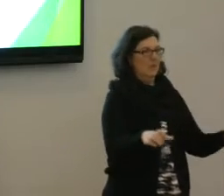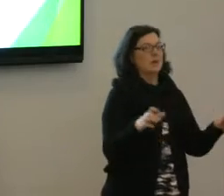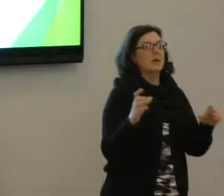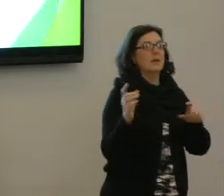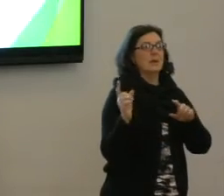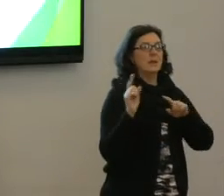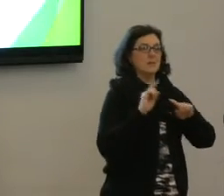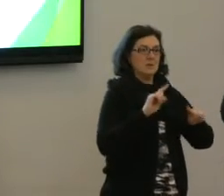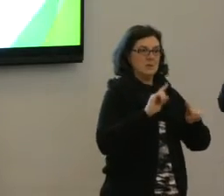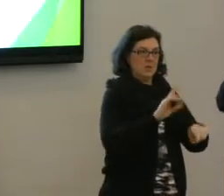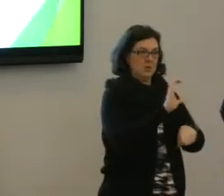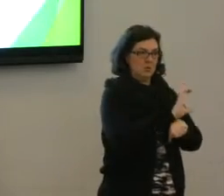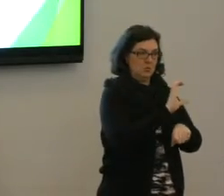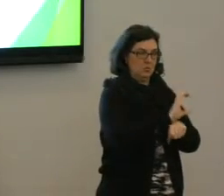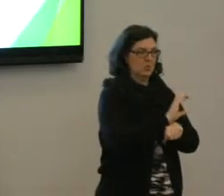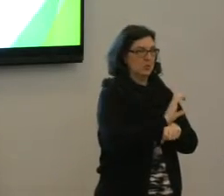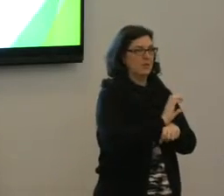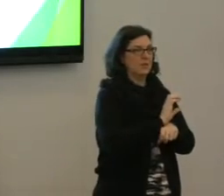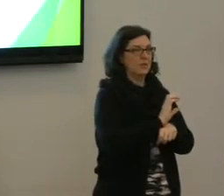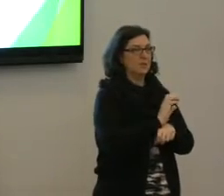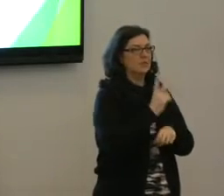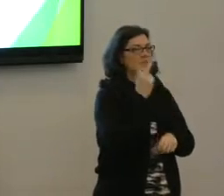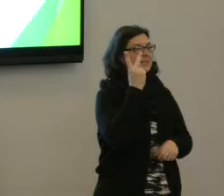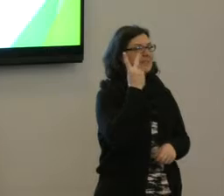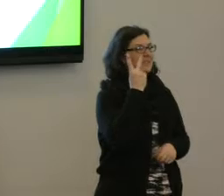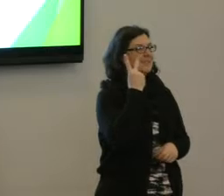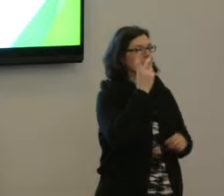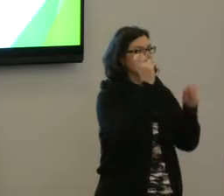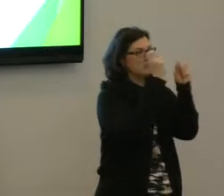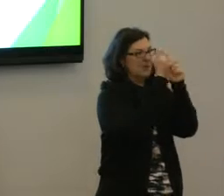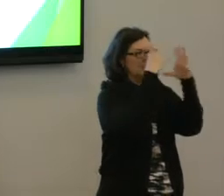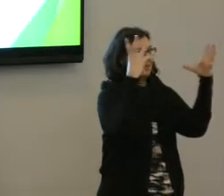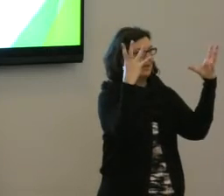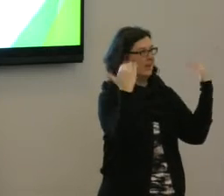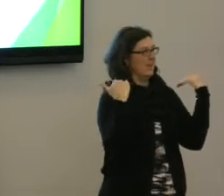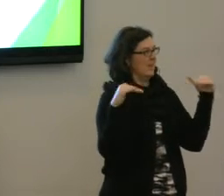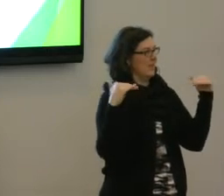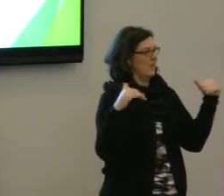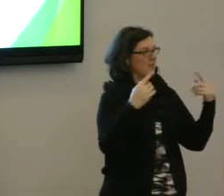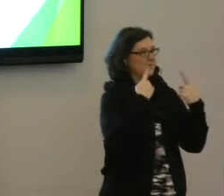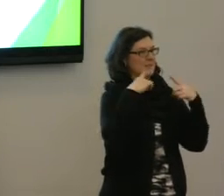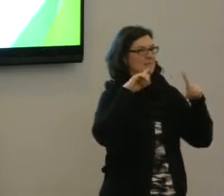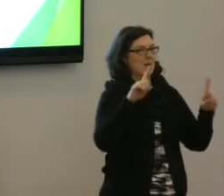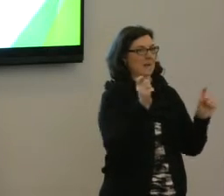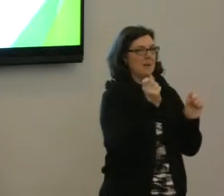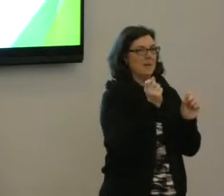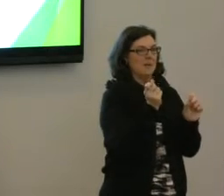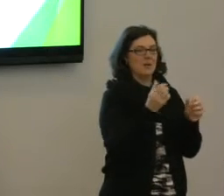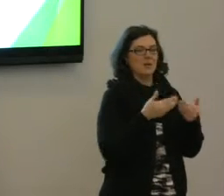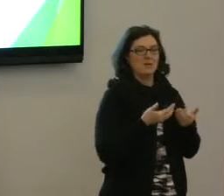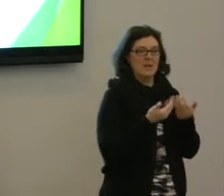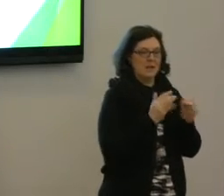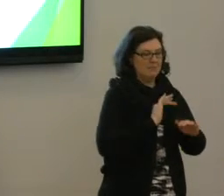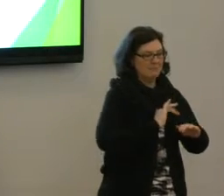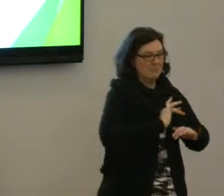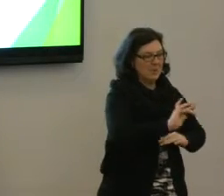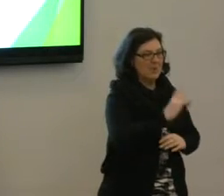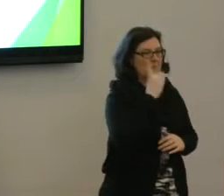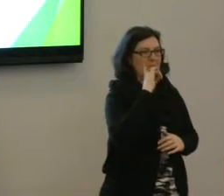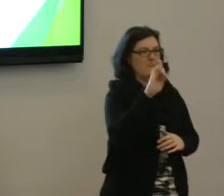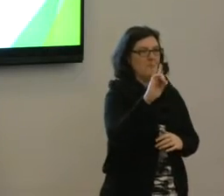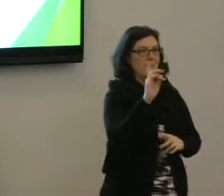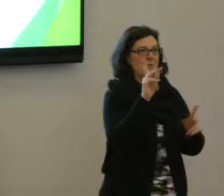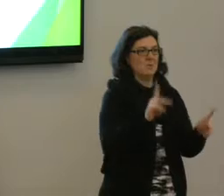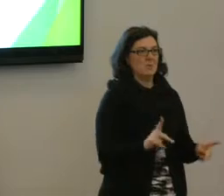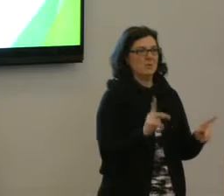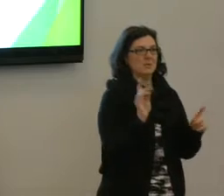into church, there's this host of angels saying, make way for the image of God, make way for the image of God. And what does that say about